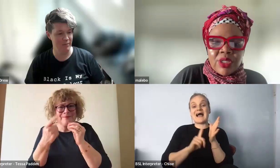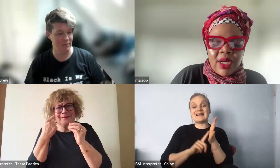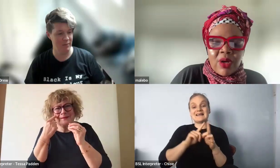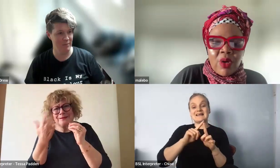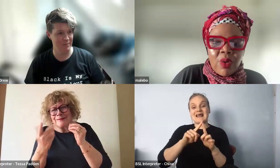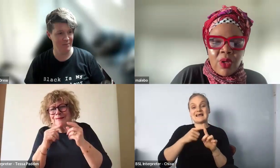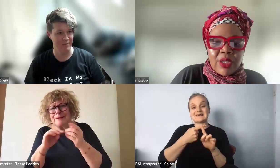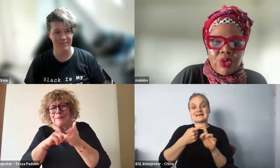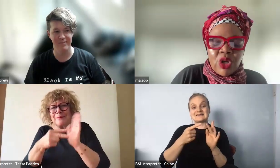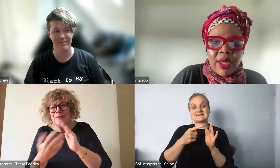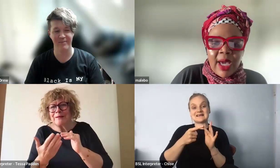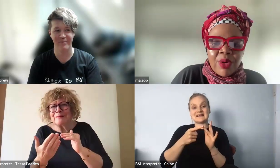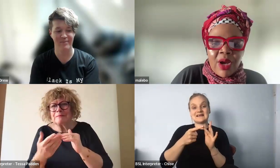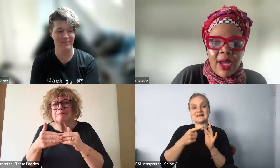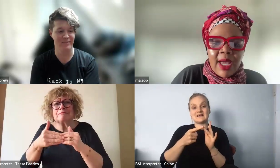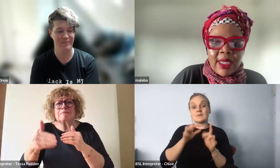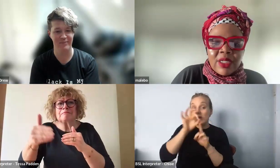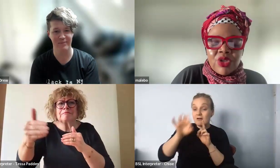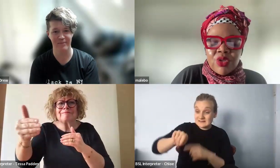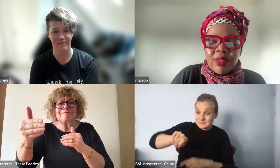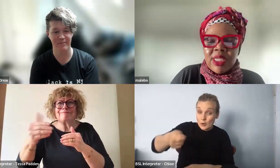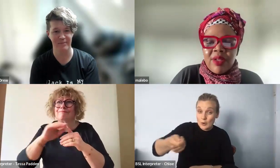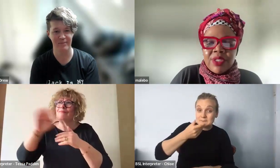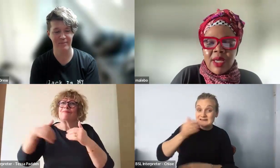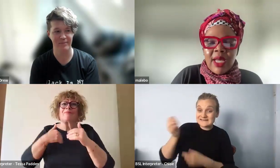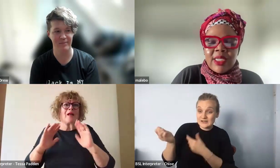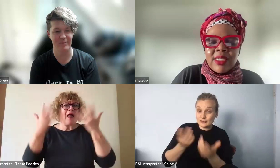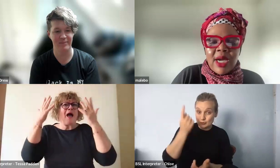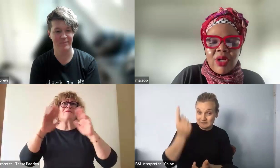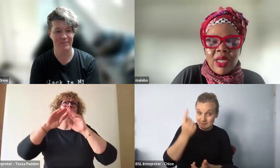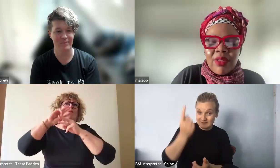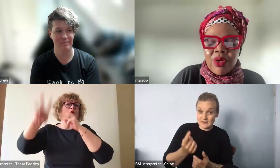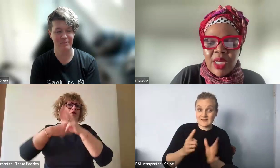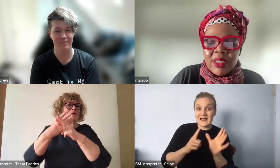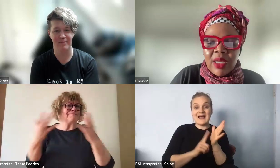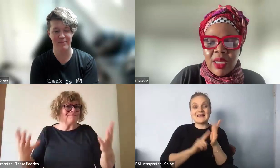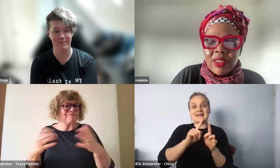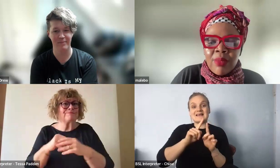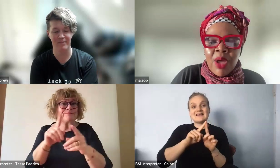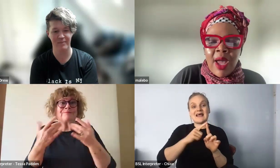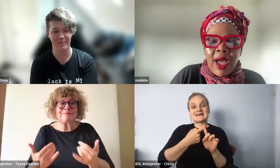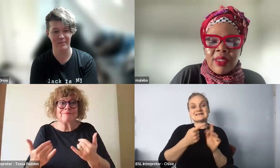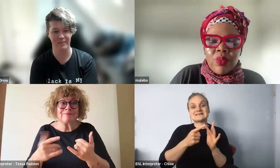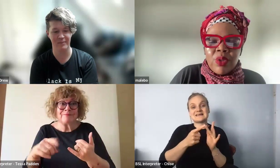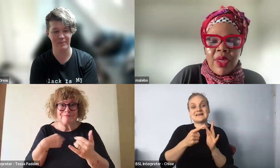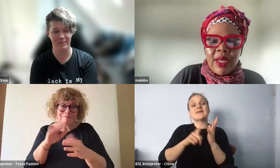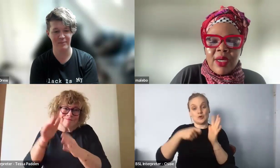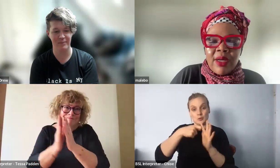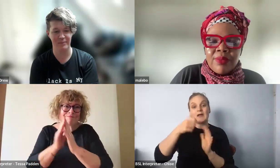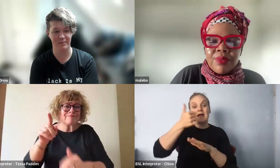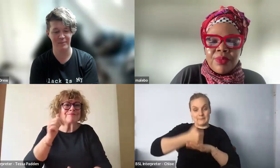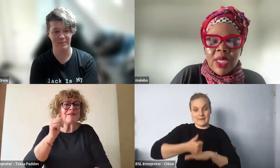to just go switch on their camera and introduce themselves. Alexei is currently in the United Kingdom and